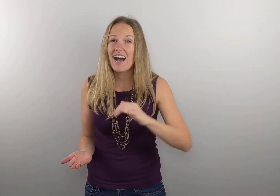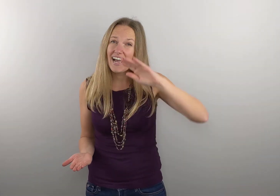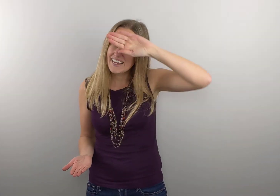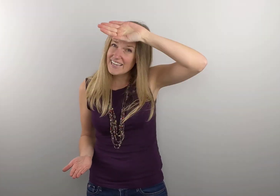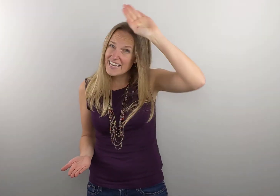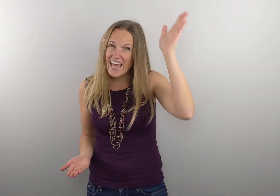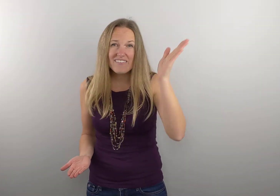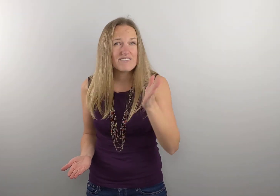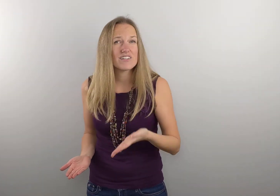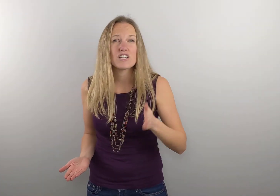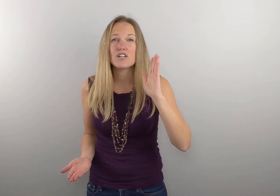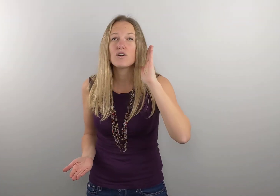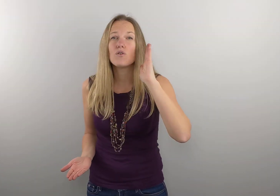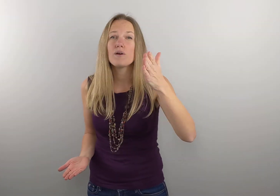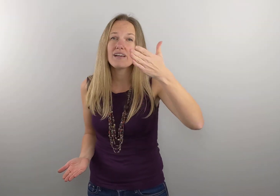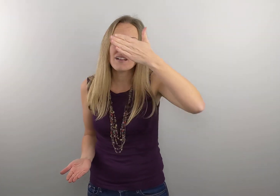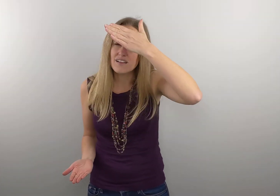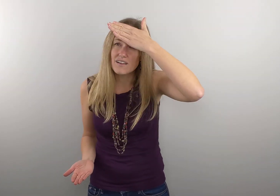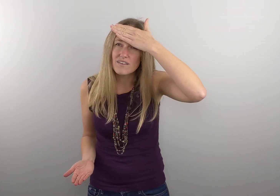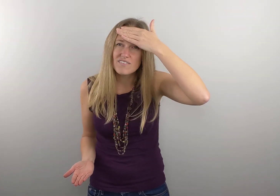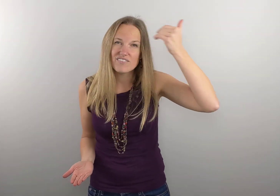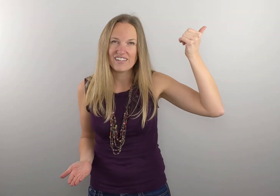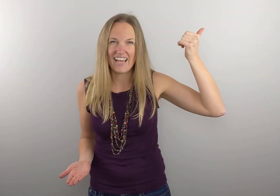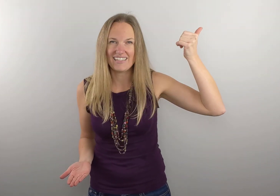I never will forget.